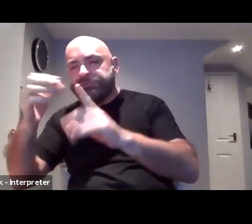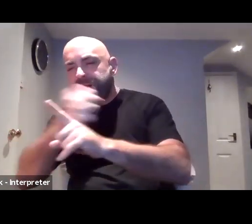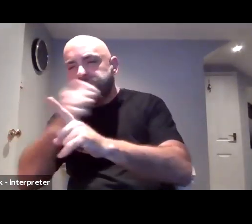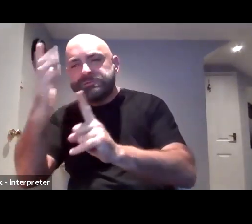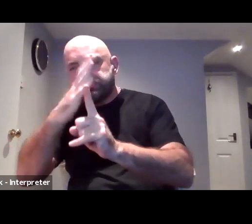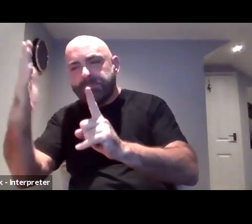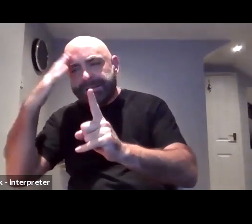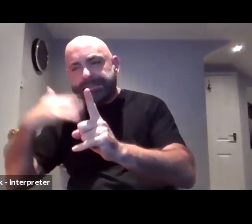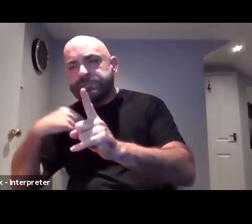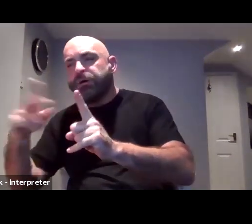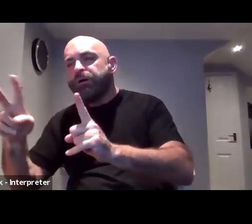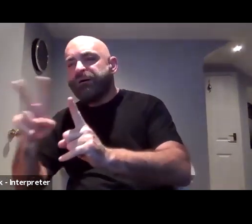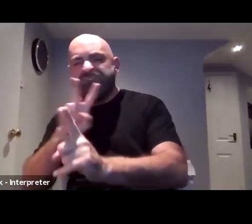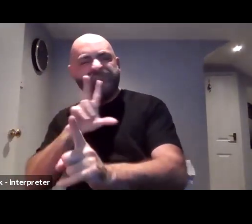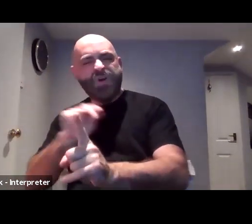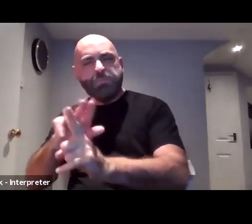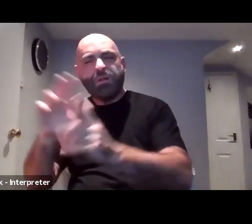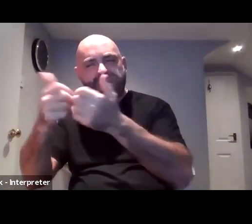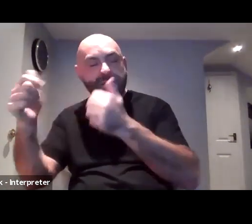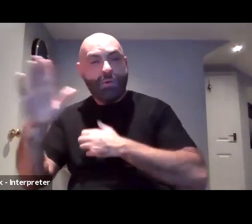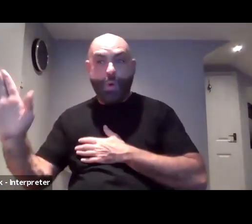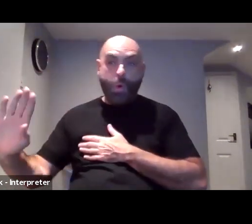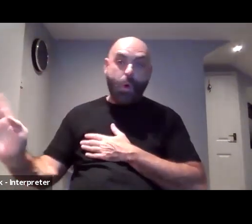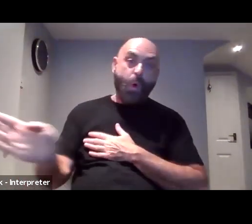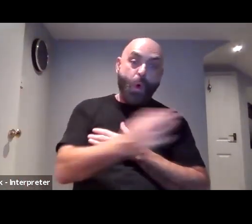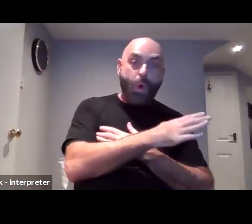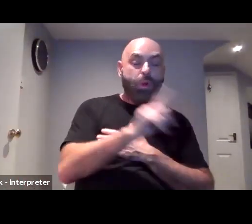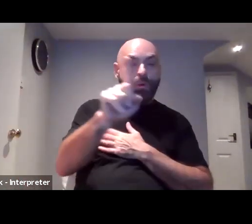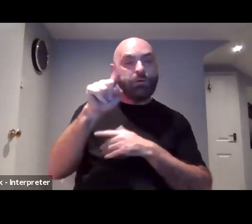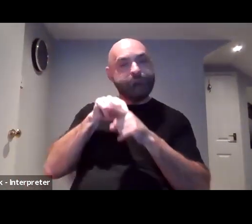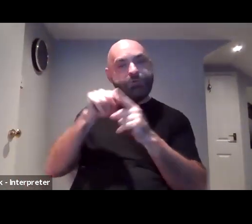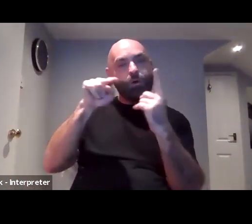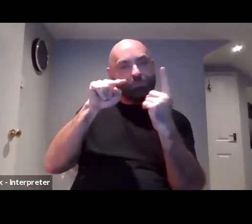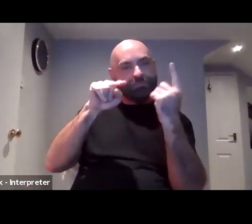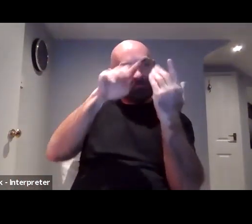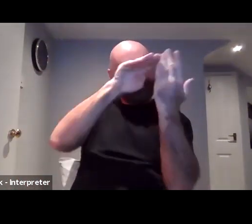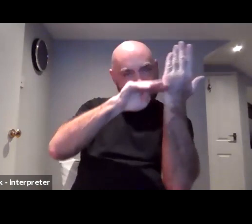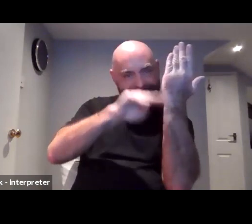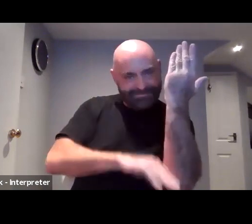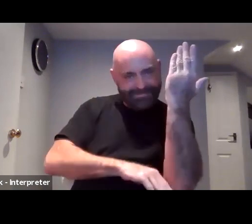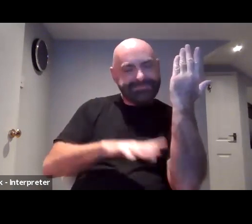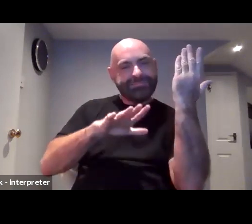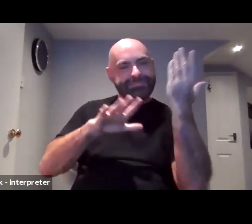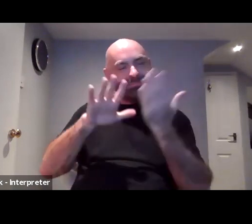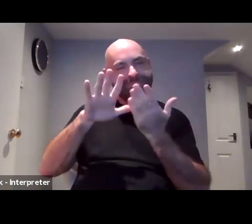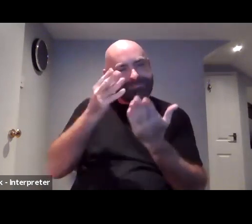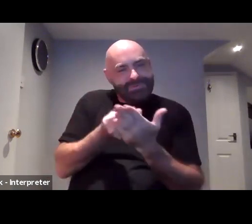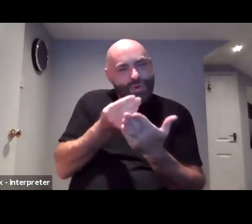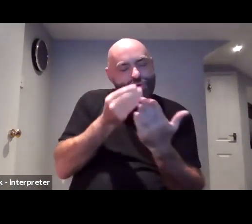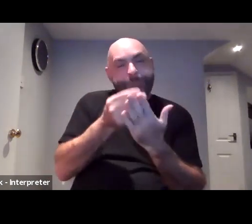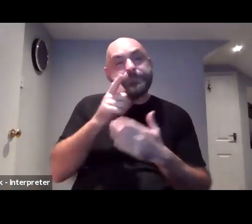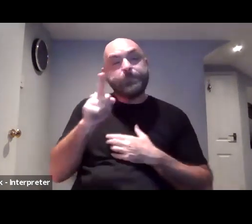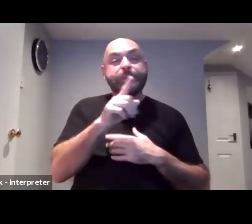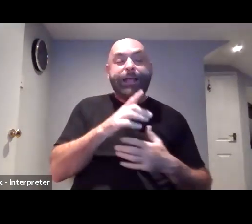and mental illness, verbal abuse, parental separation, they all follow the social gradient. It's not that people in the